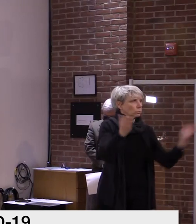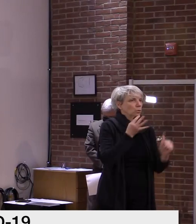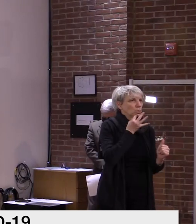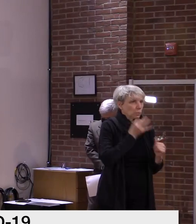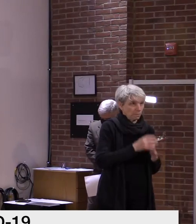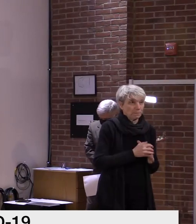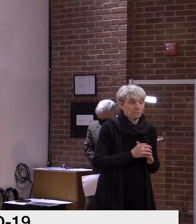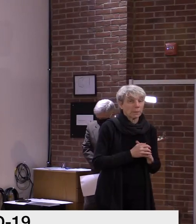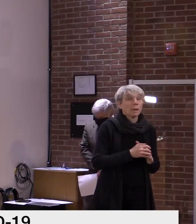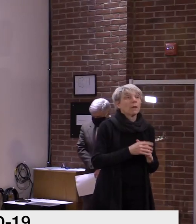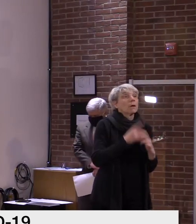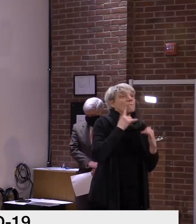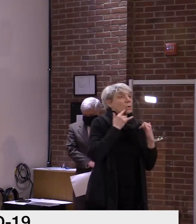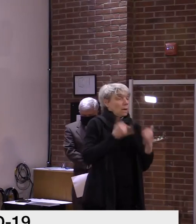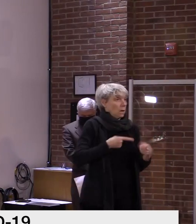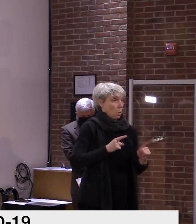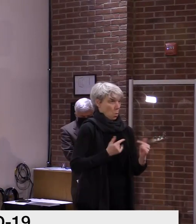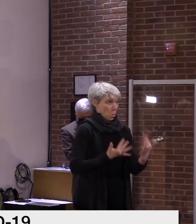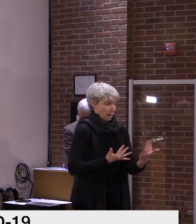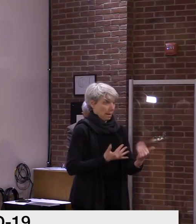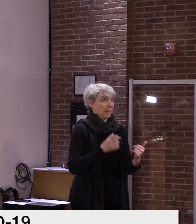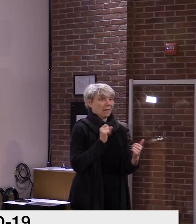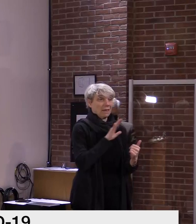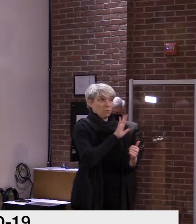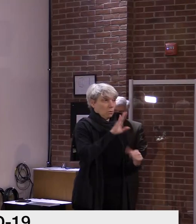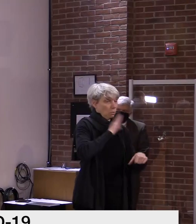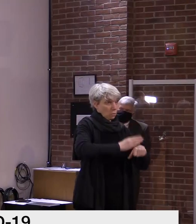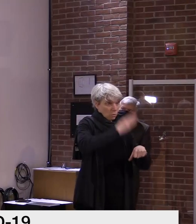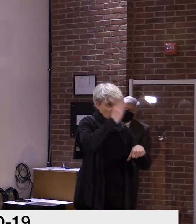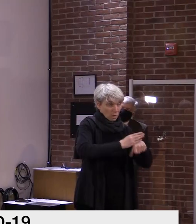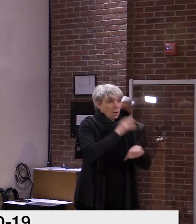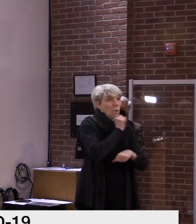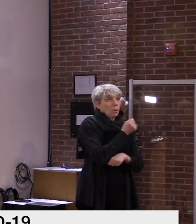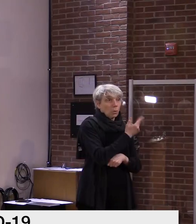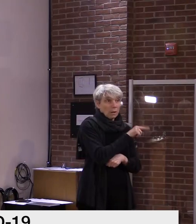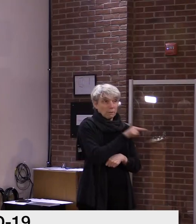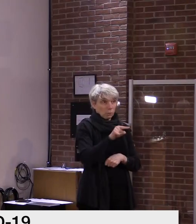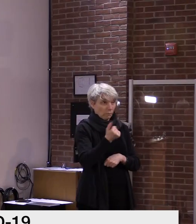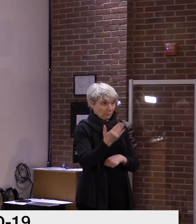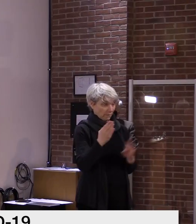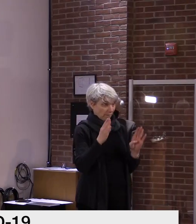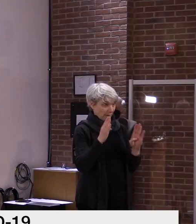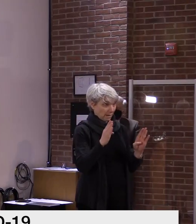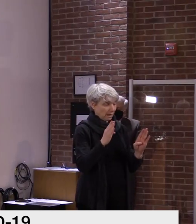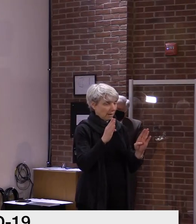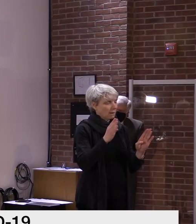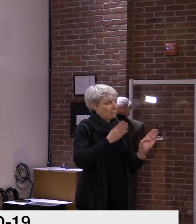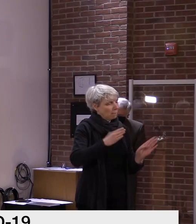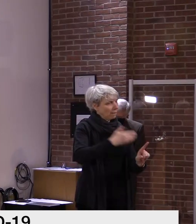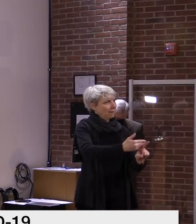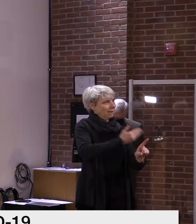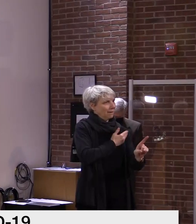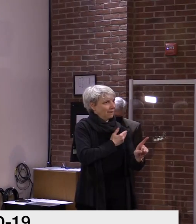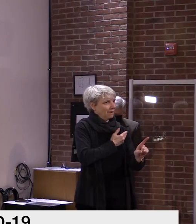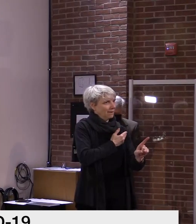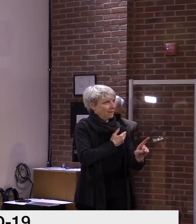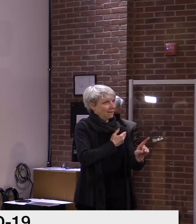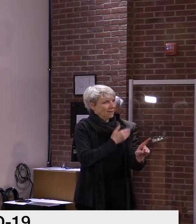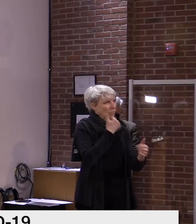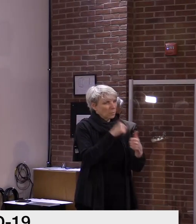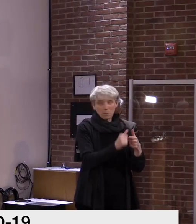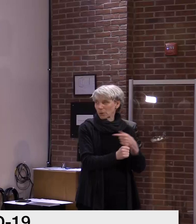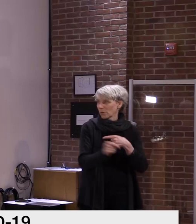the meantime, if you have a child in this group, start planning ahead by creating an account on our